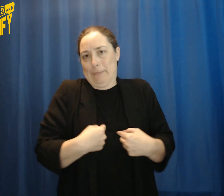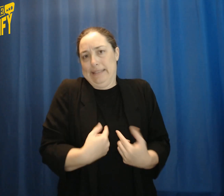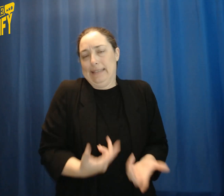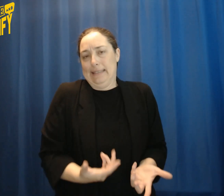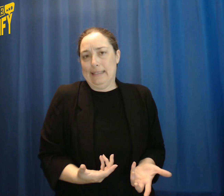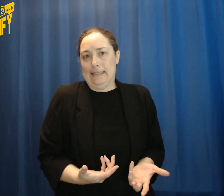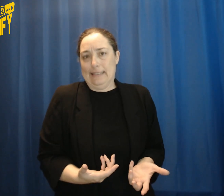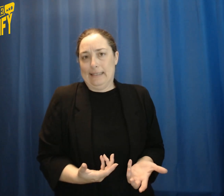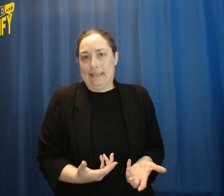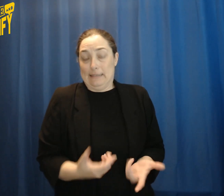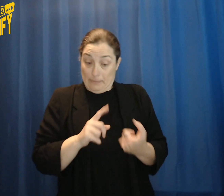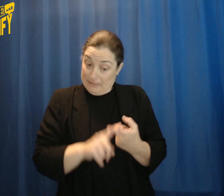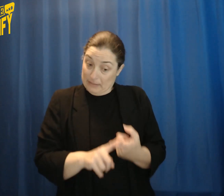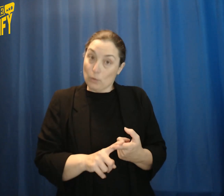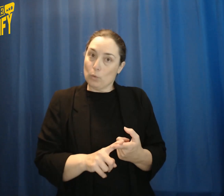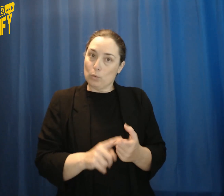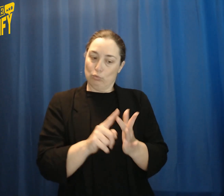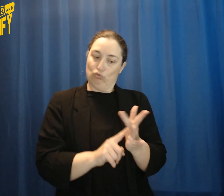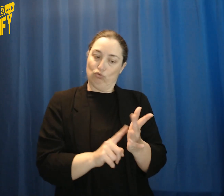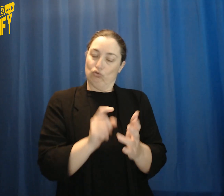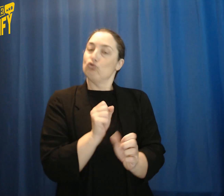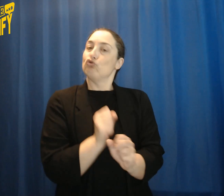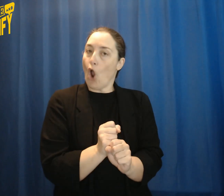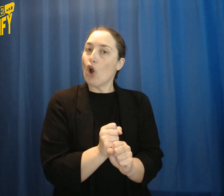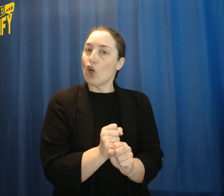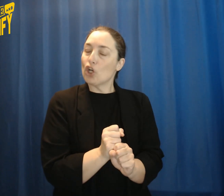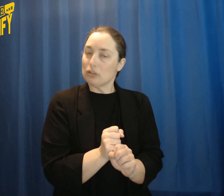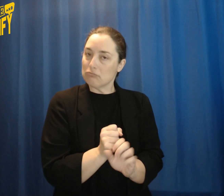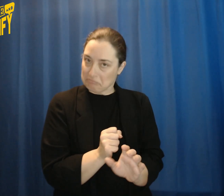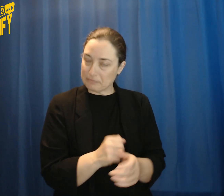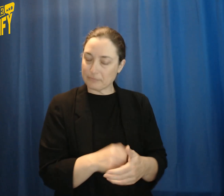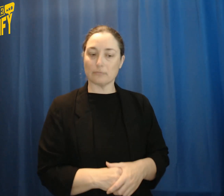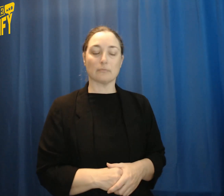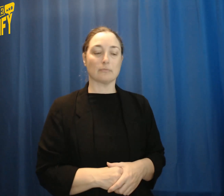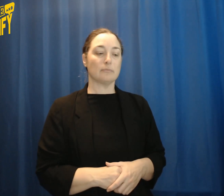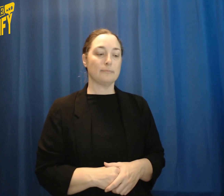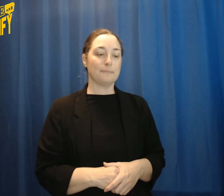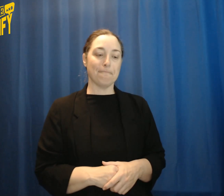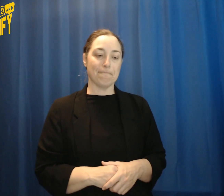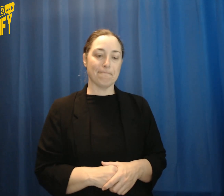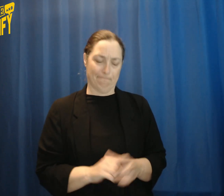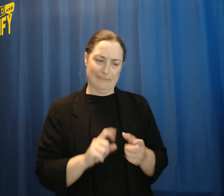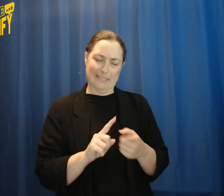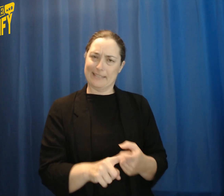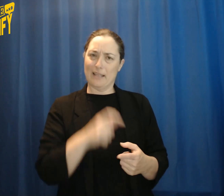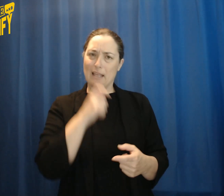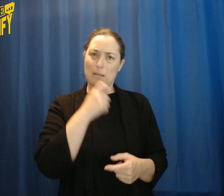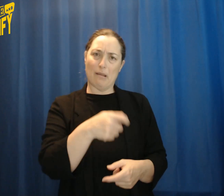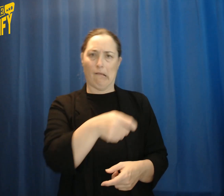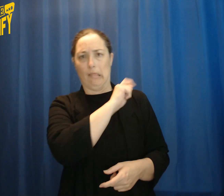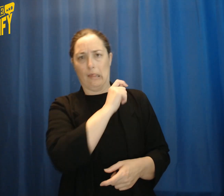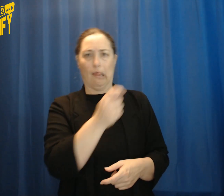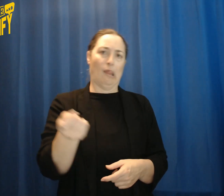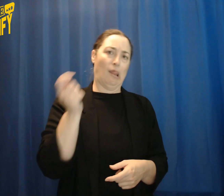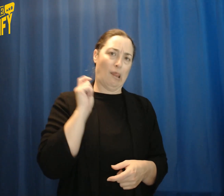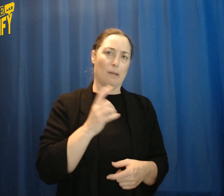for the jog, you know, and I'm still hard on myself, and, you know, I'm not doing something that I'm great